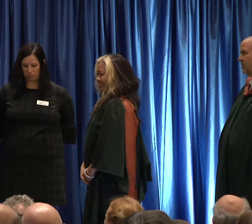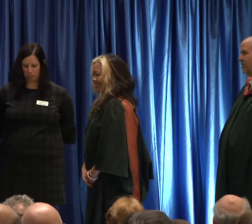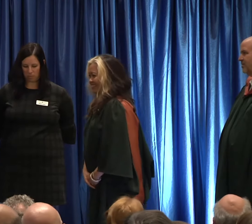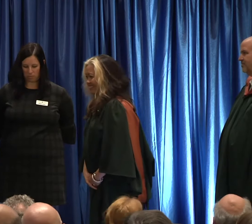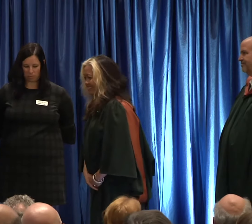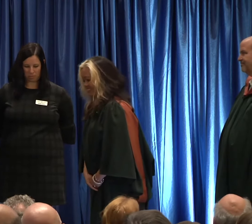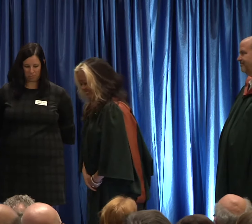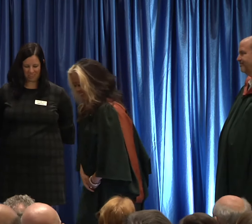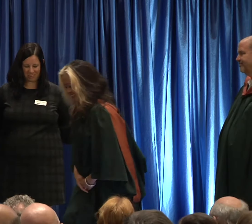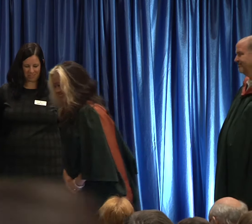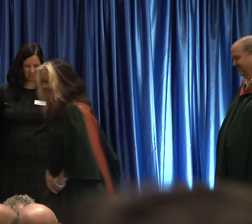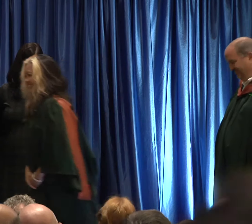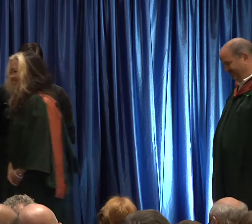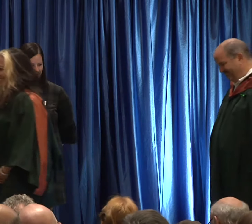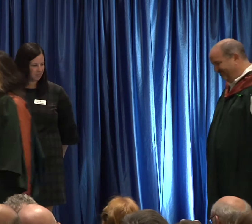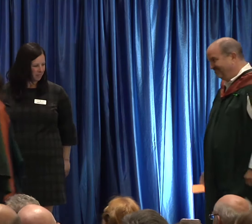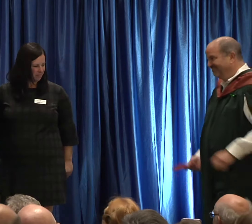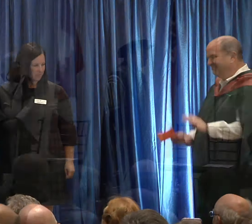Jenilyn Toy.